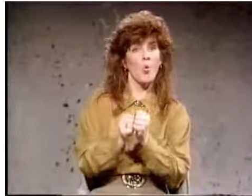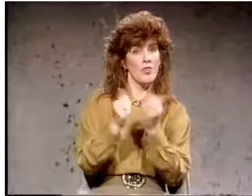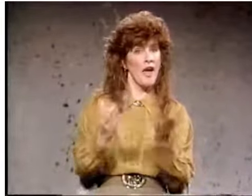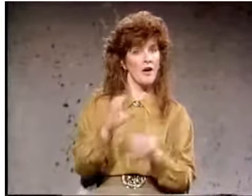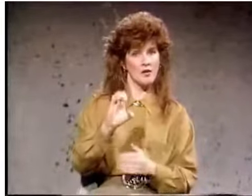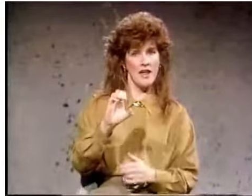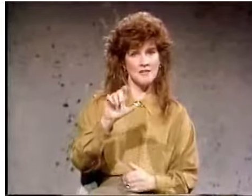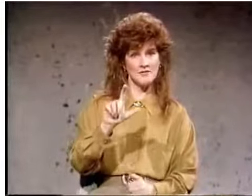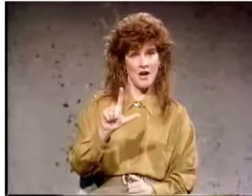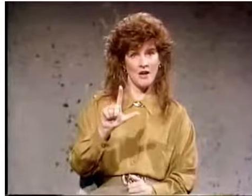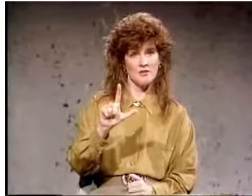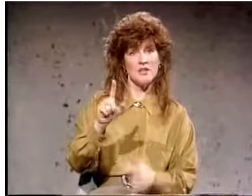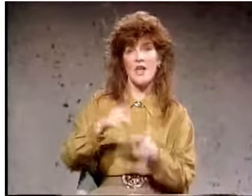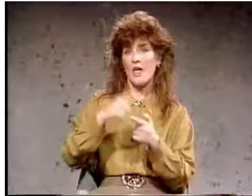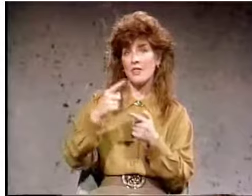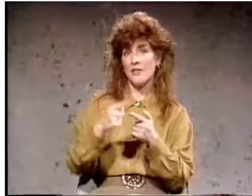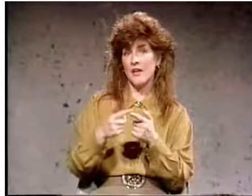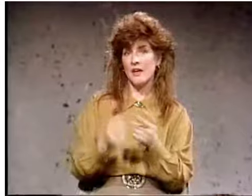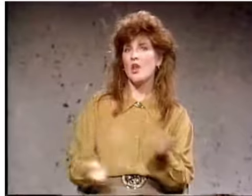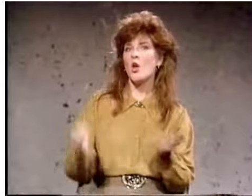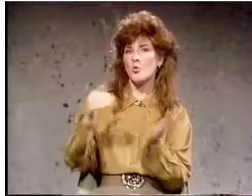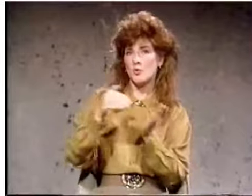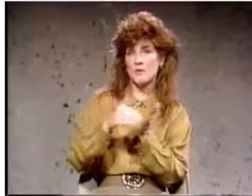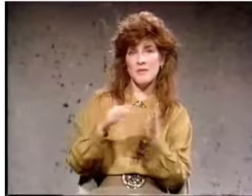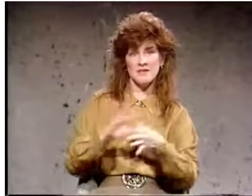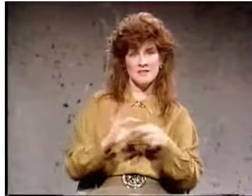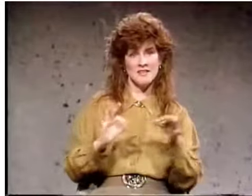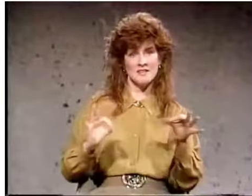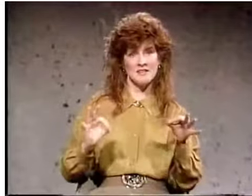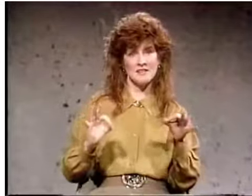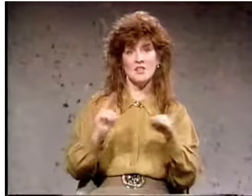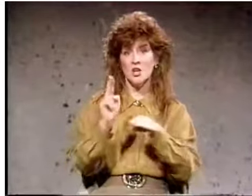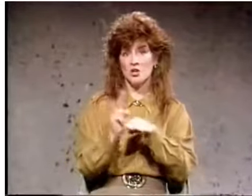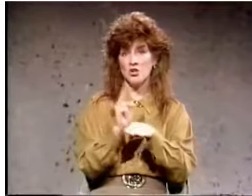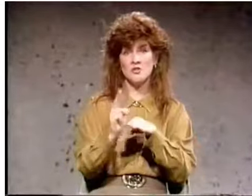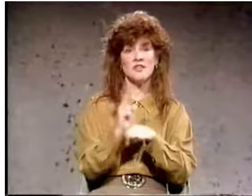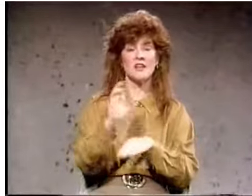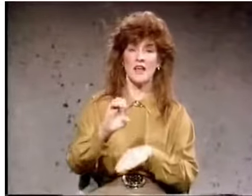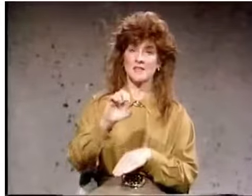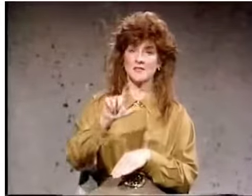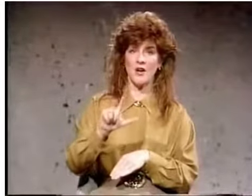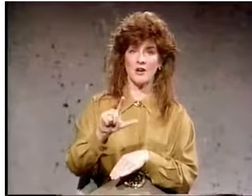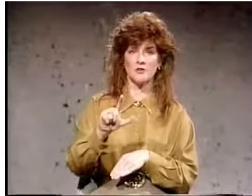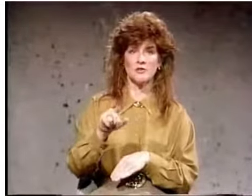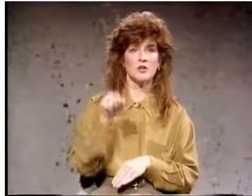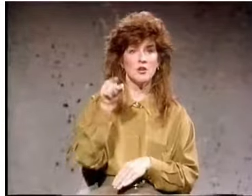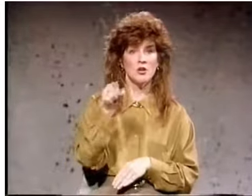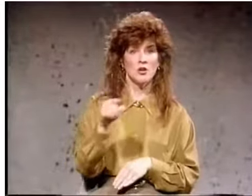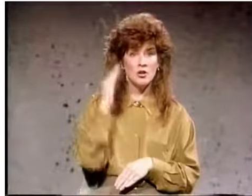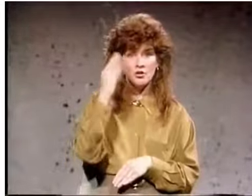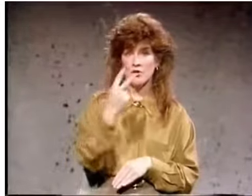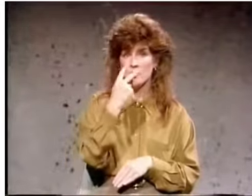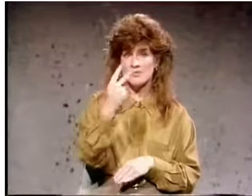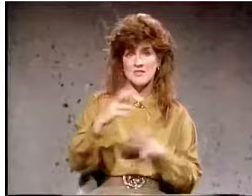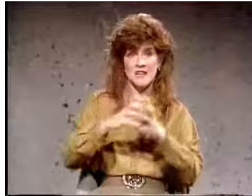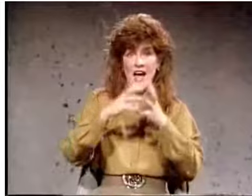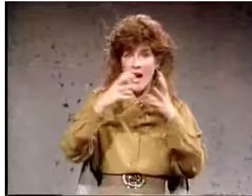So Charlie will sign a sentence in PSE, then again using ASL, and you will see